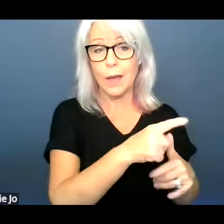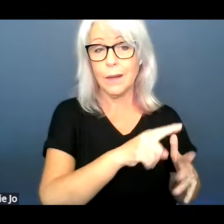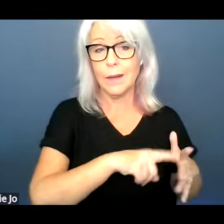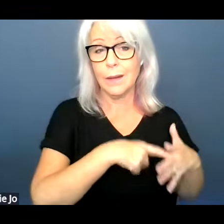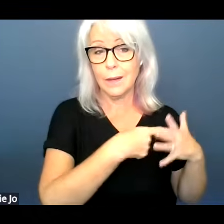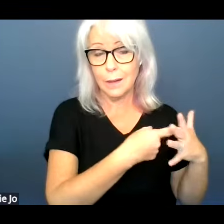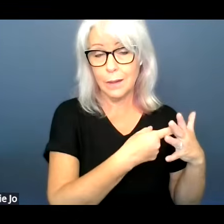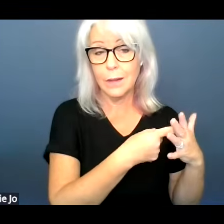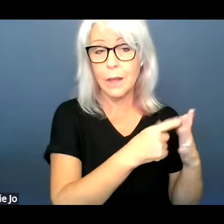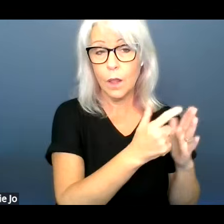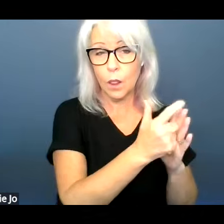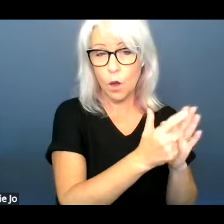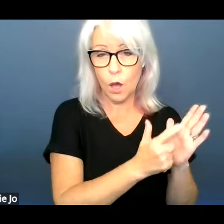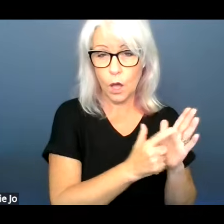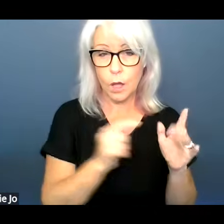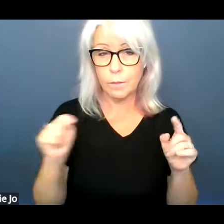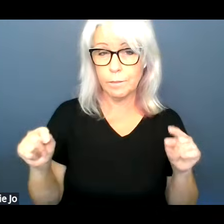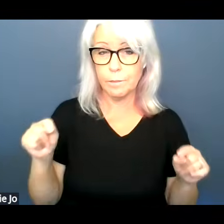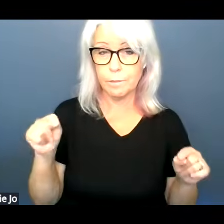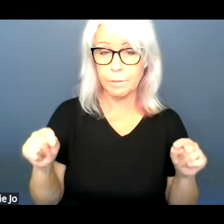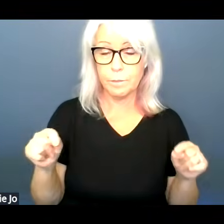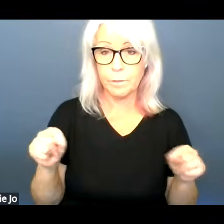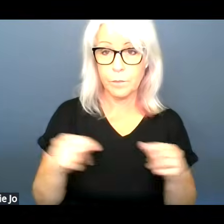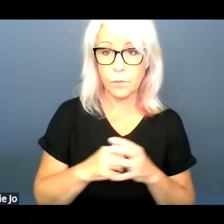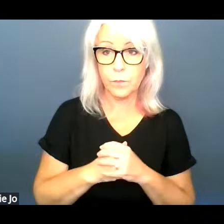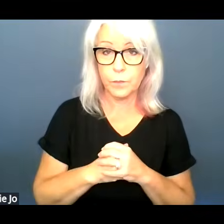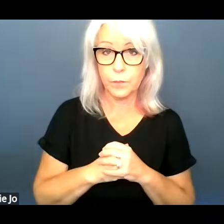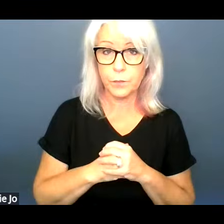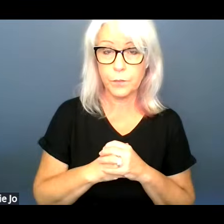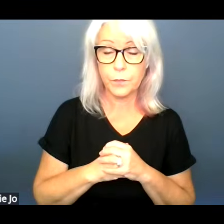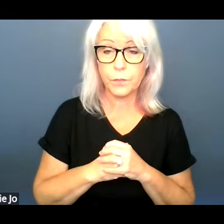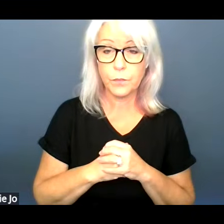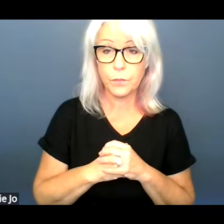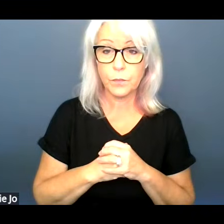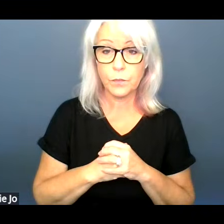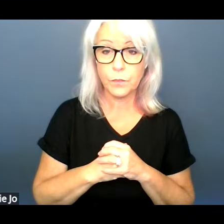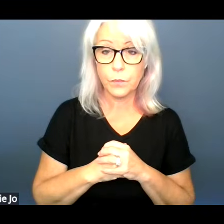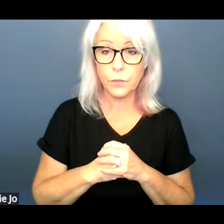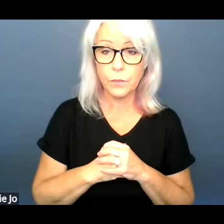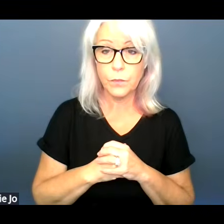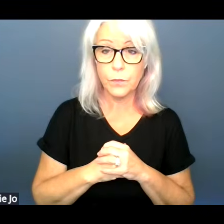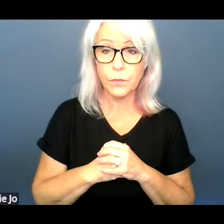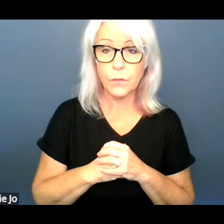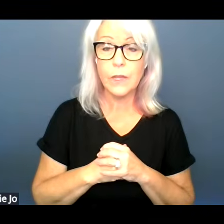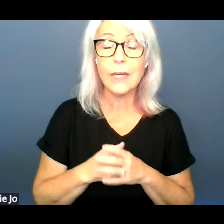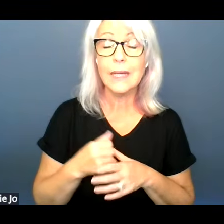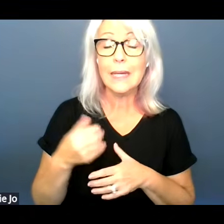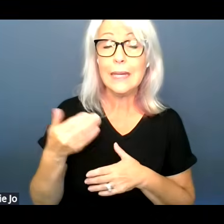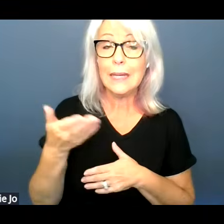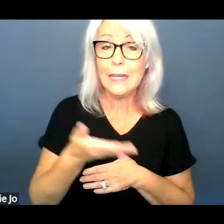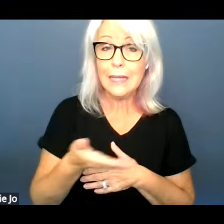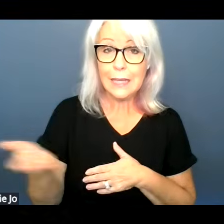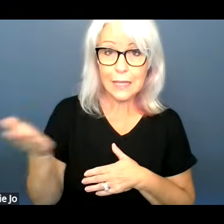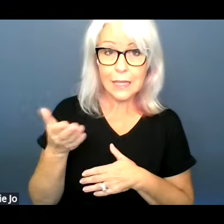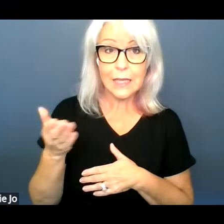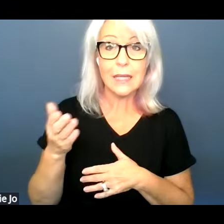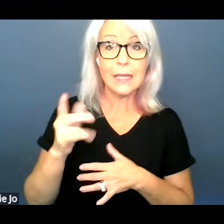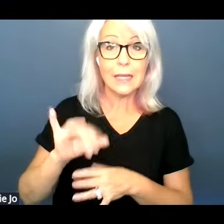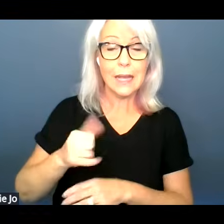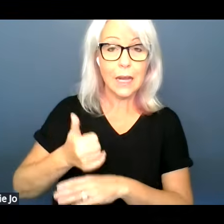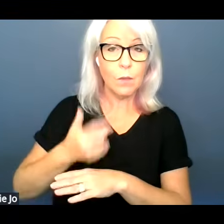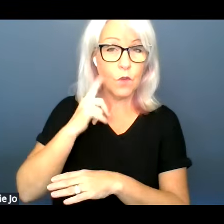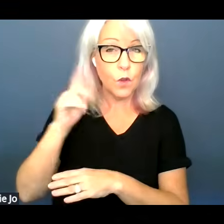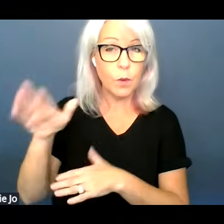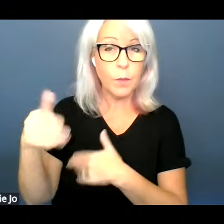Yeah, and this is the formulation that was on the ballot the last time there was a proposed initiated law on the ballot, I